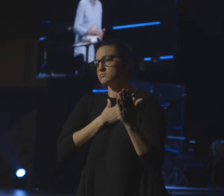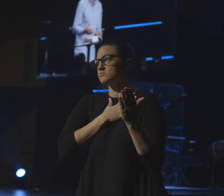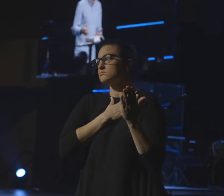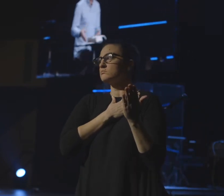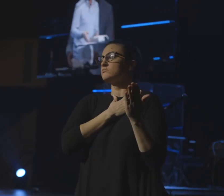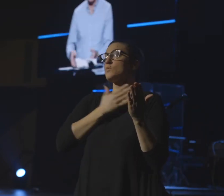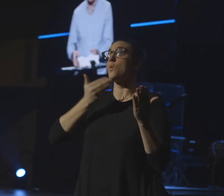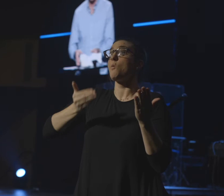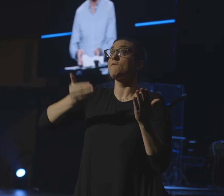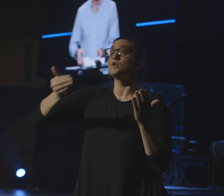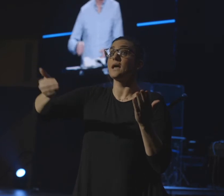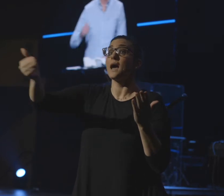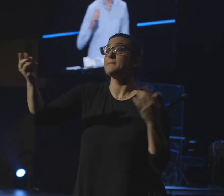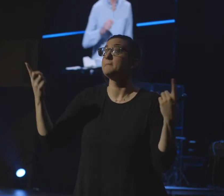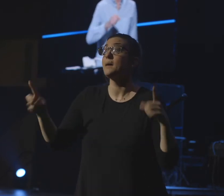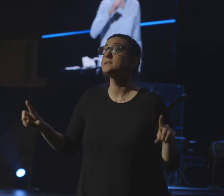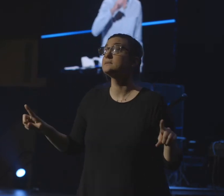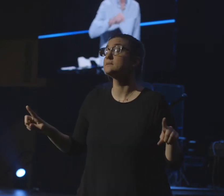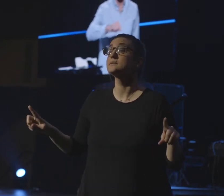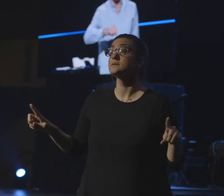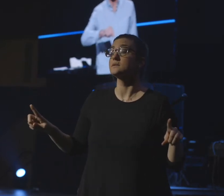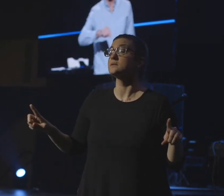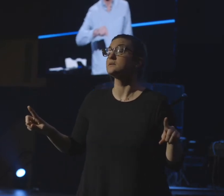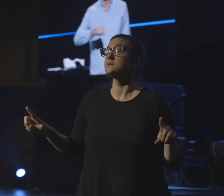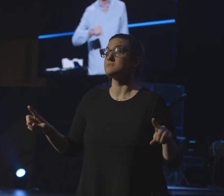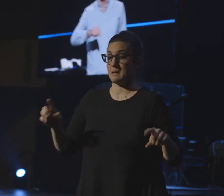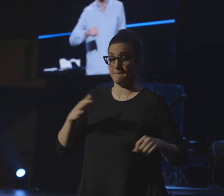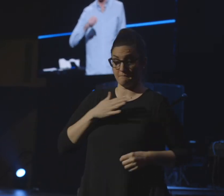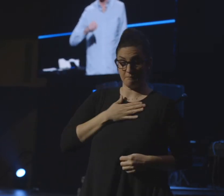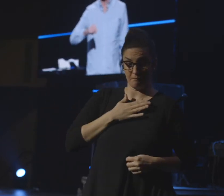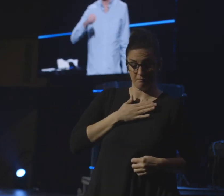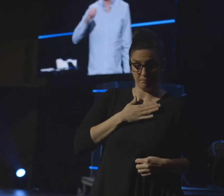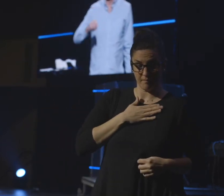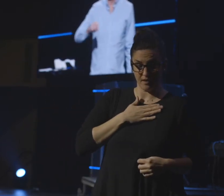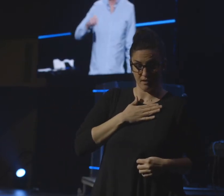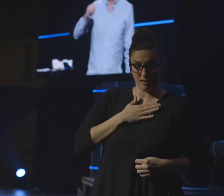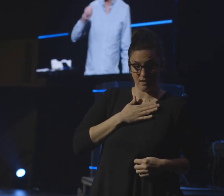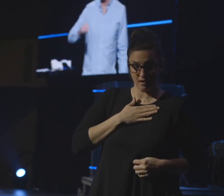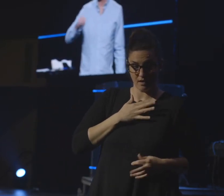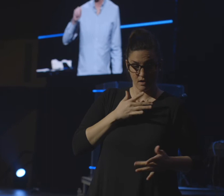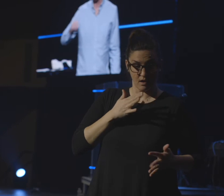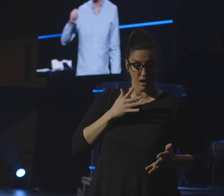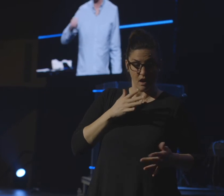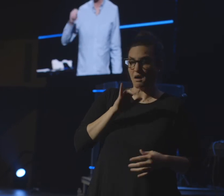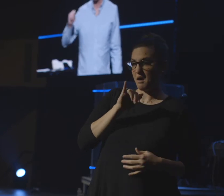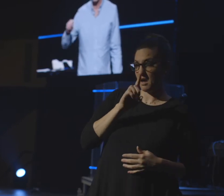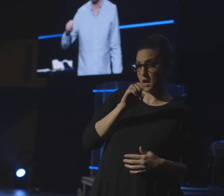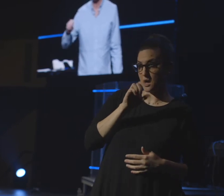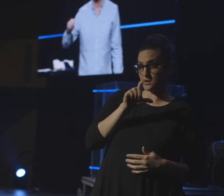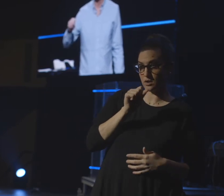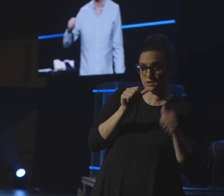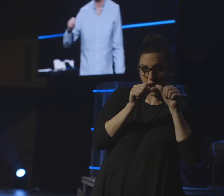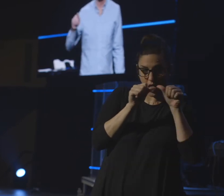nature of the Bible, the nature of Christian life. It's designed to smash all of the idols in your